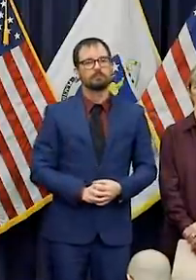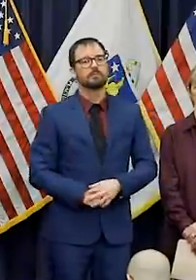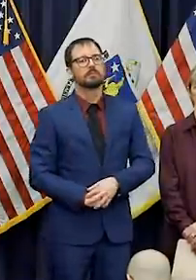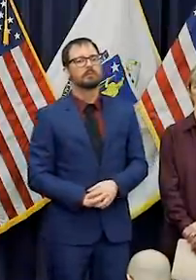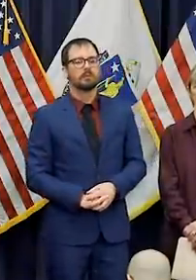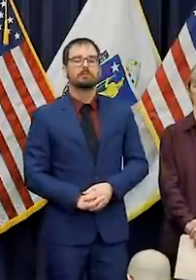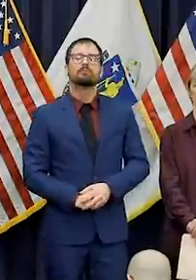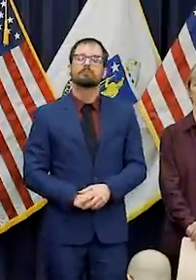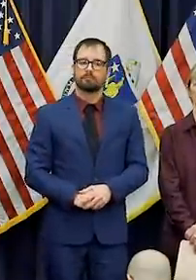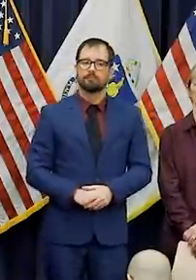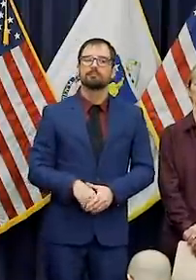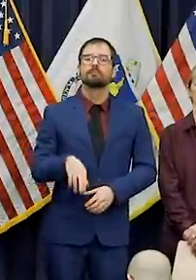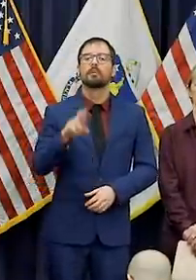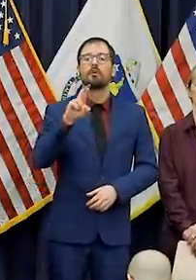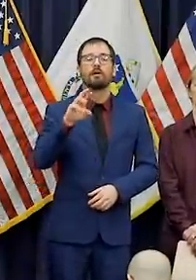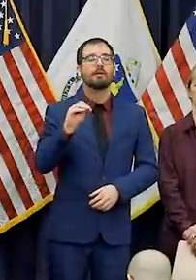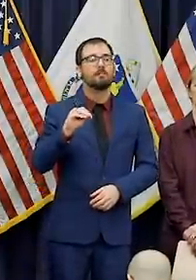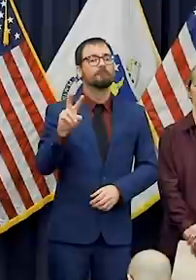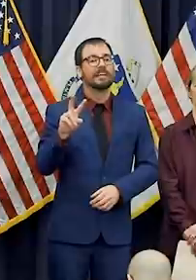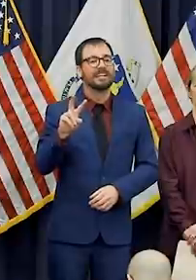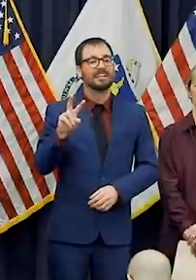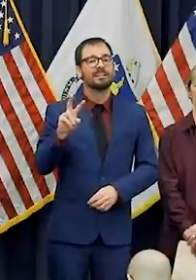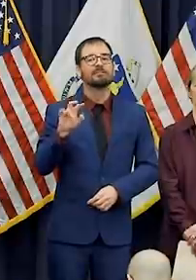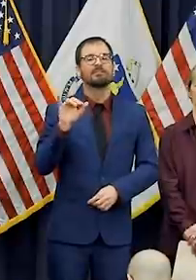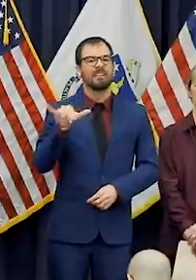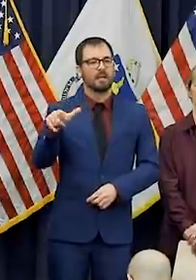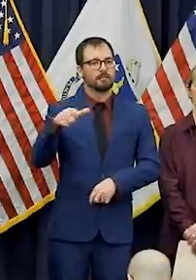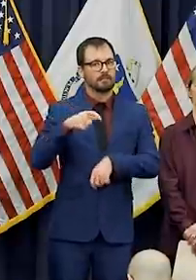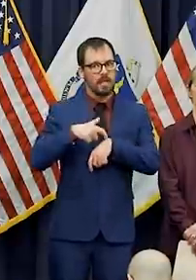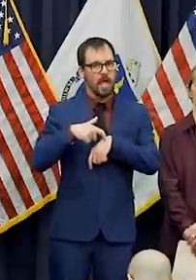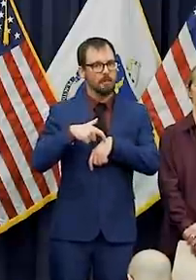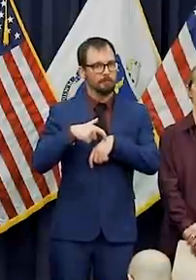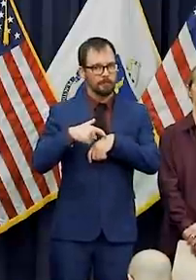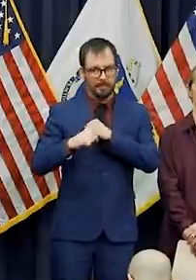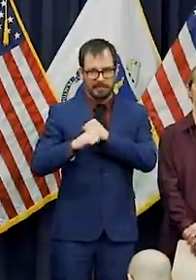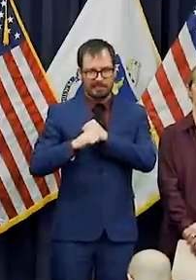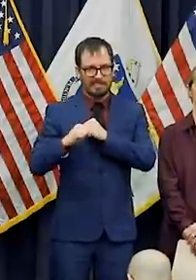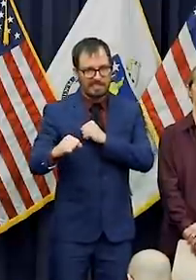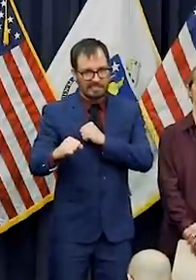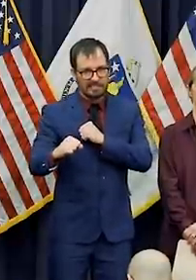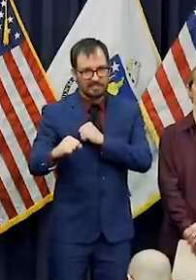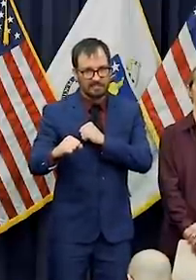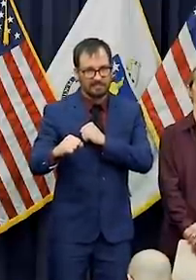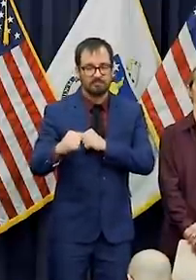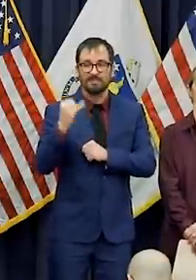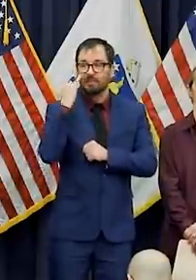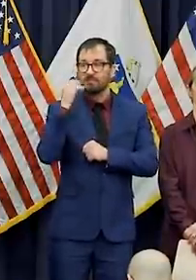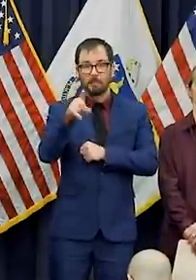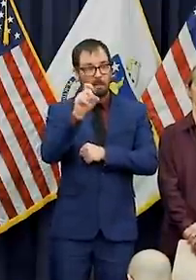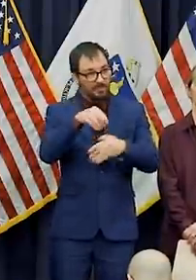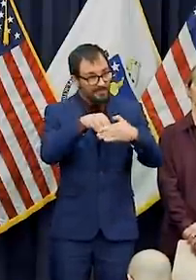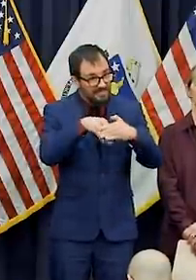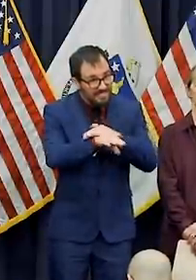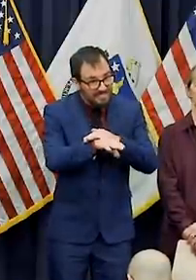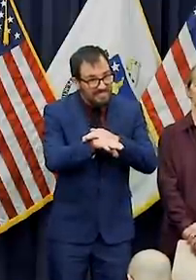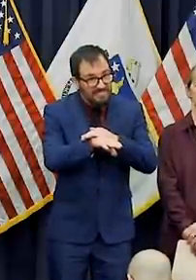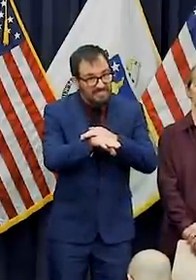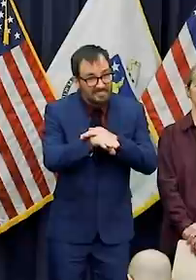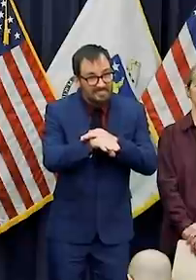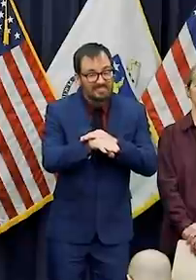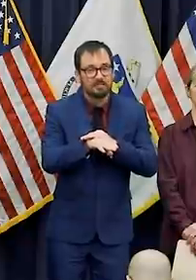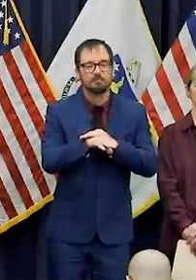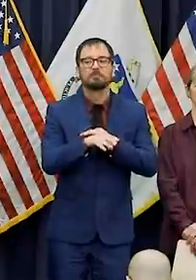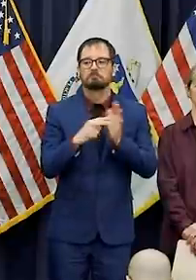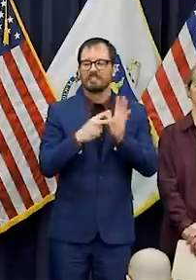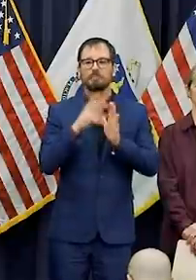certain credentials to reduce the need for customers to physically visit an RMV service center for in-person